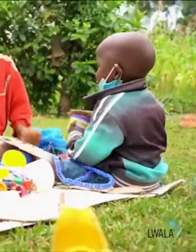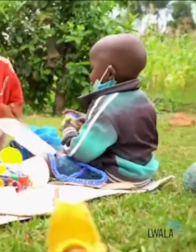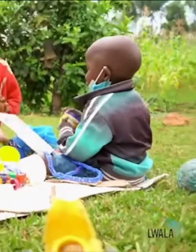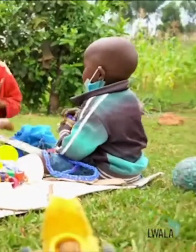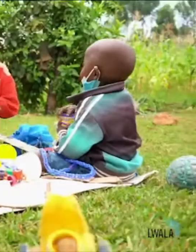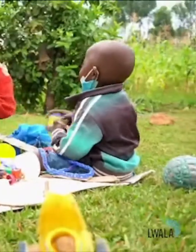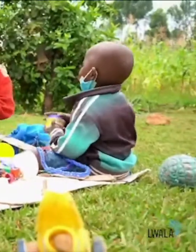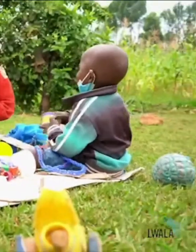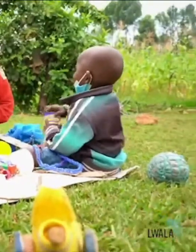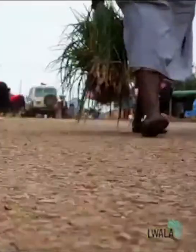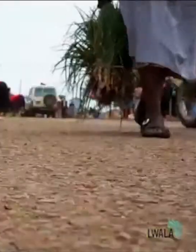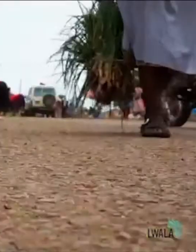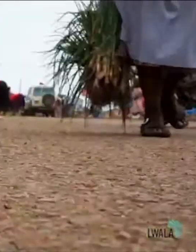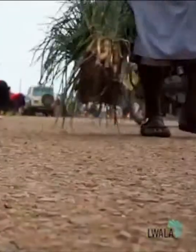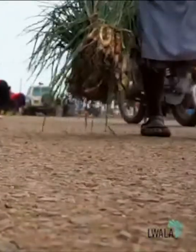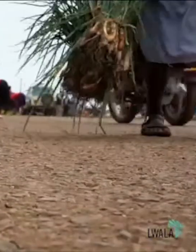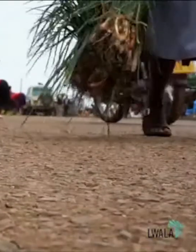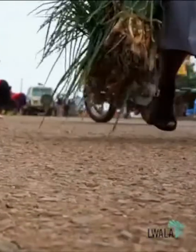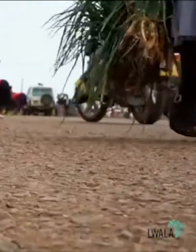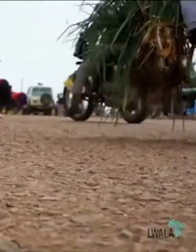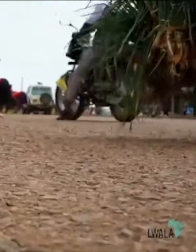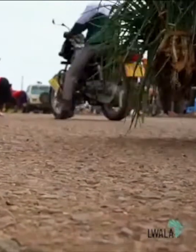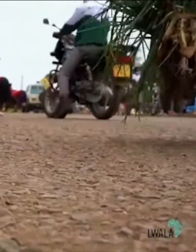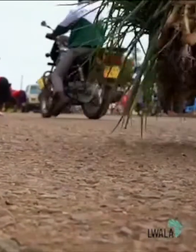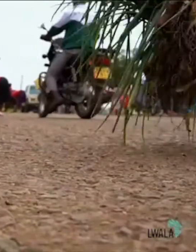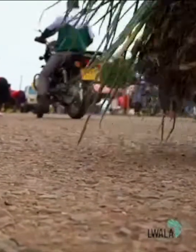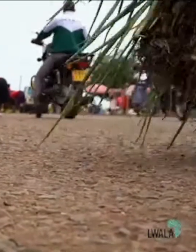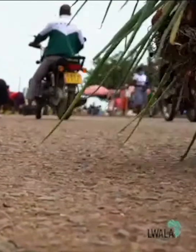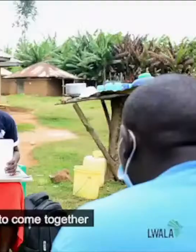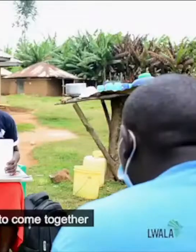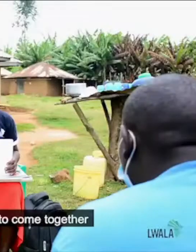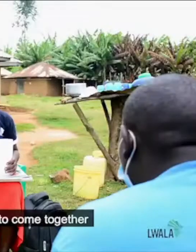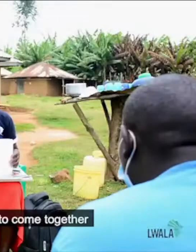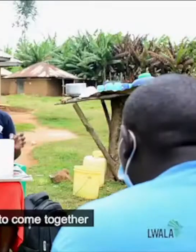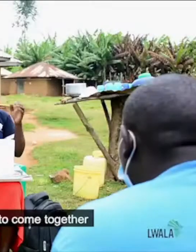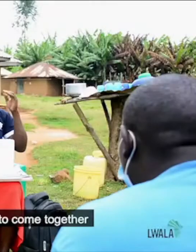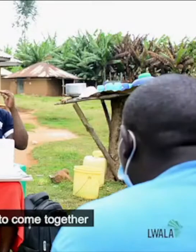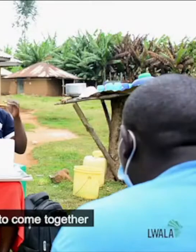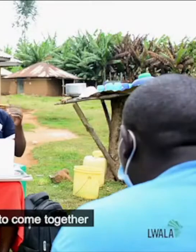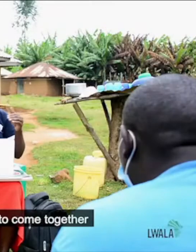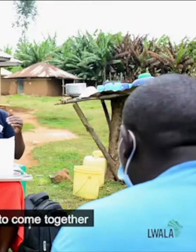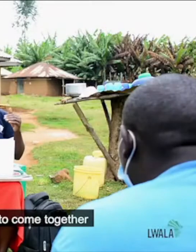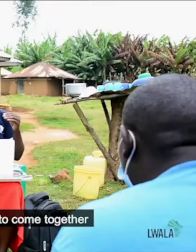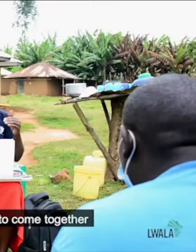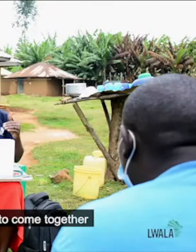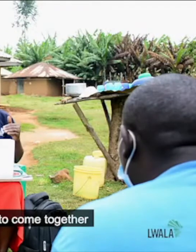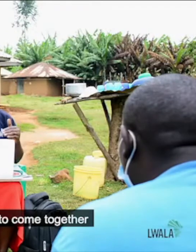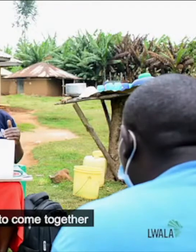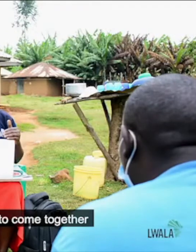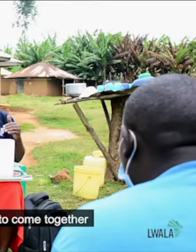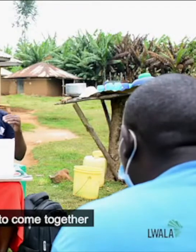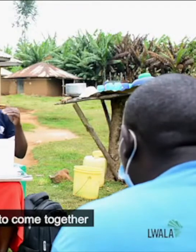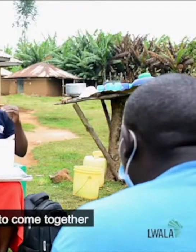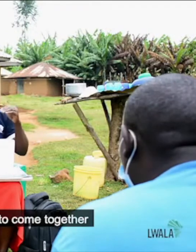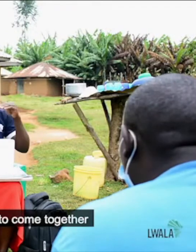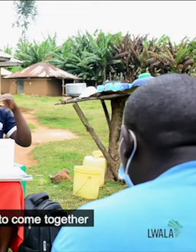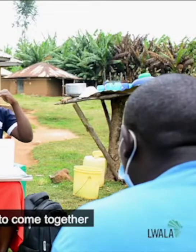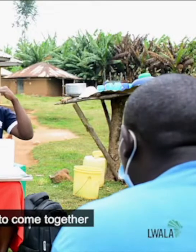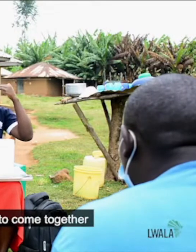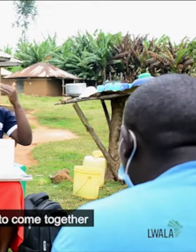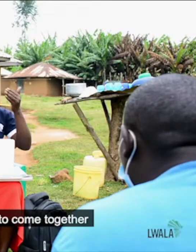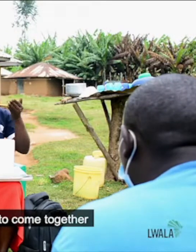poverty, nutrition deficiencies, poor health, and psychosocial services. Nurturing care opuonjowa ni mondo